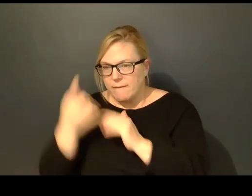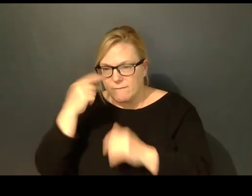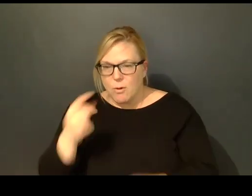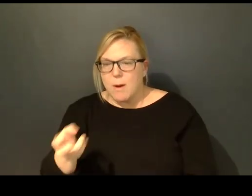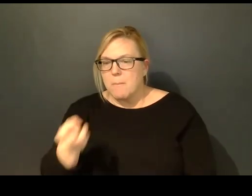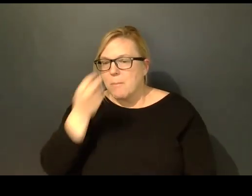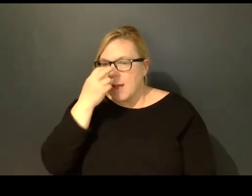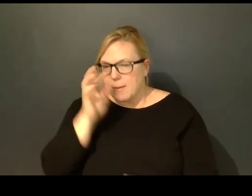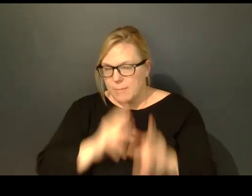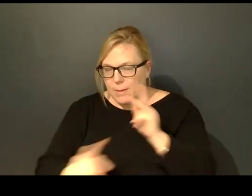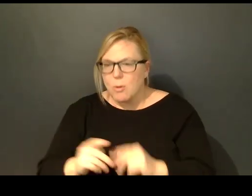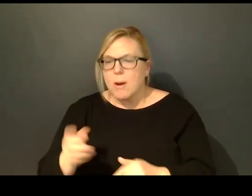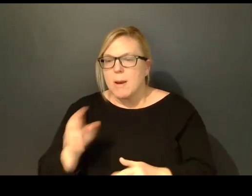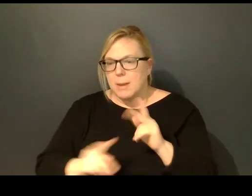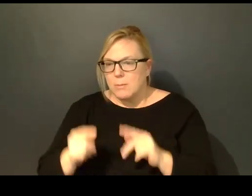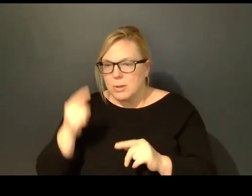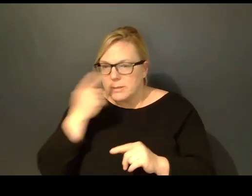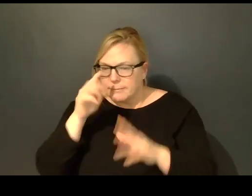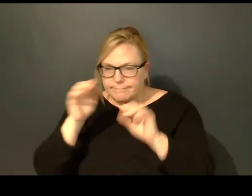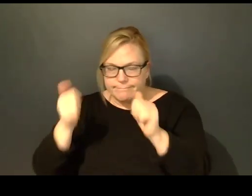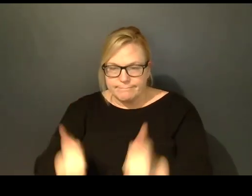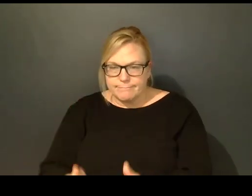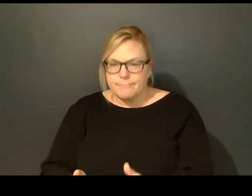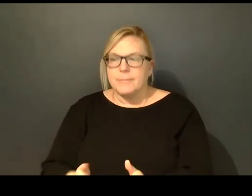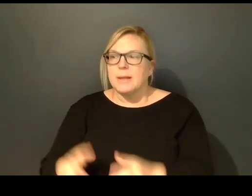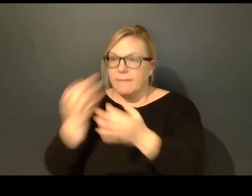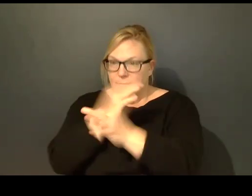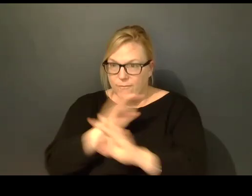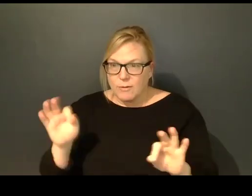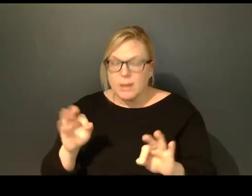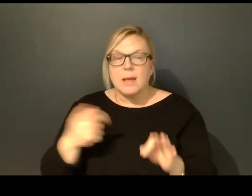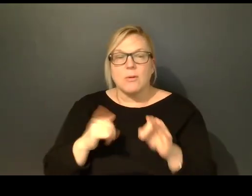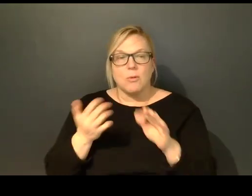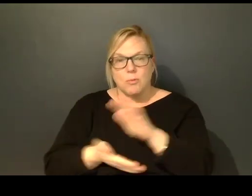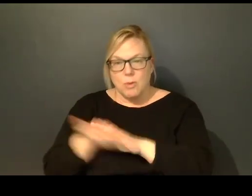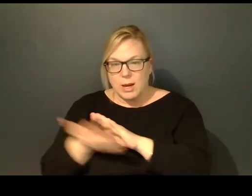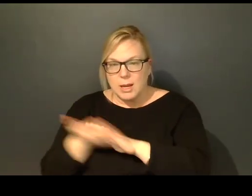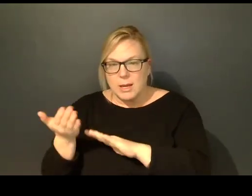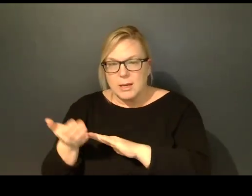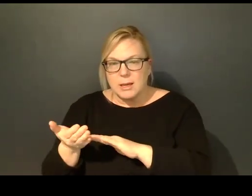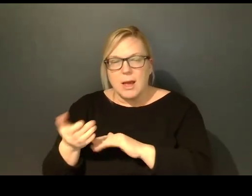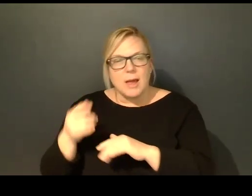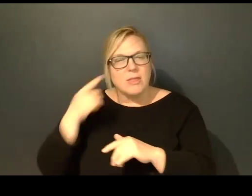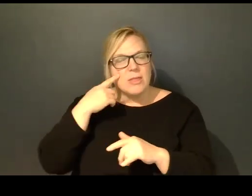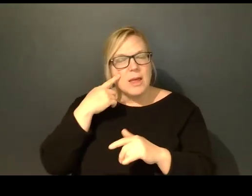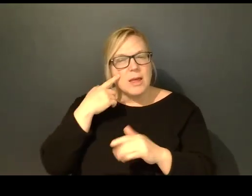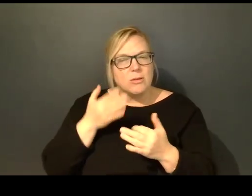sighted, free of charge, and they run it, or they were running it at a bit of a big brother system.